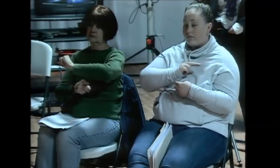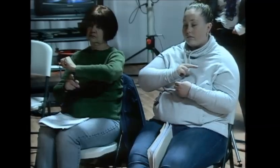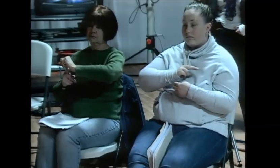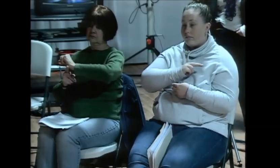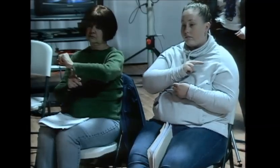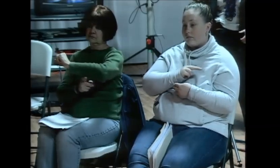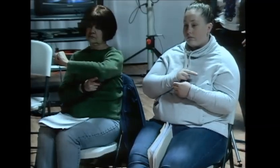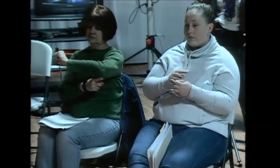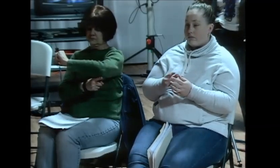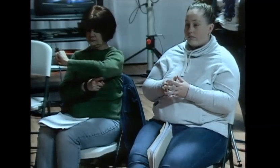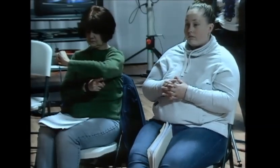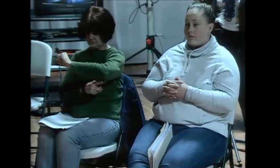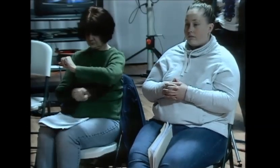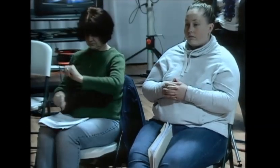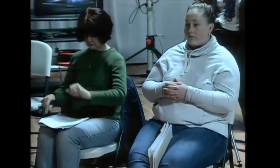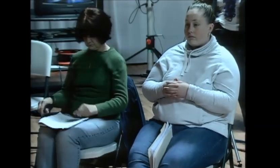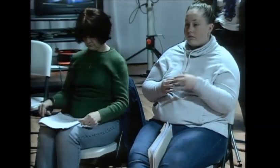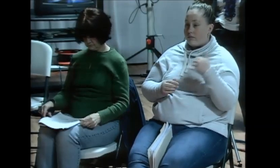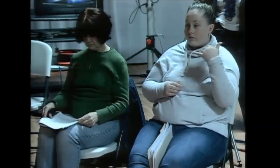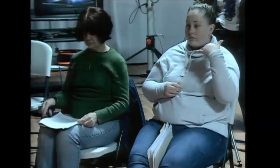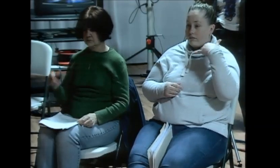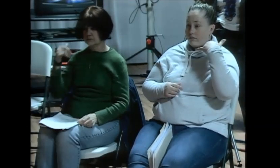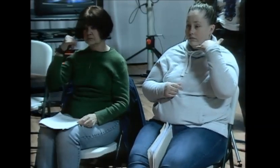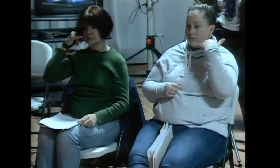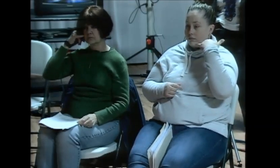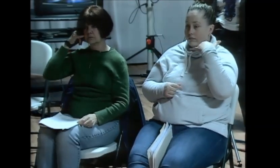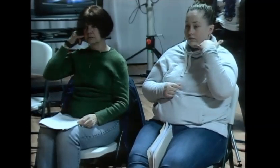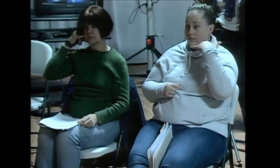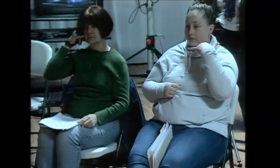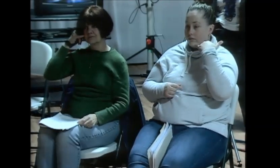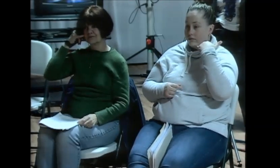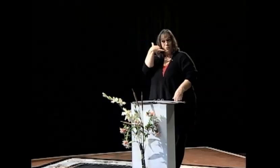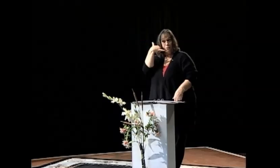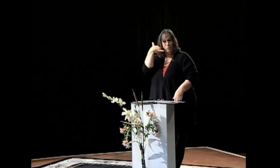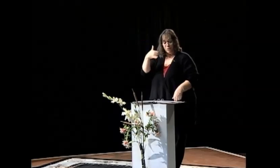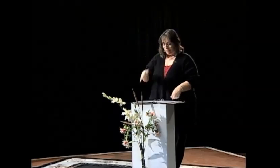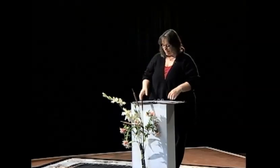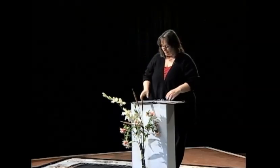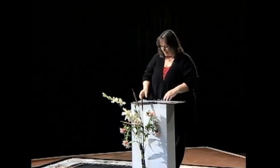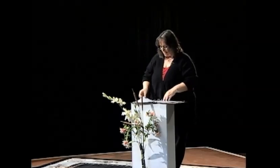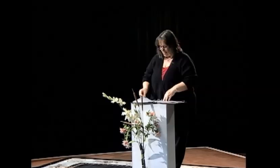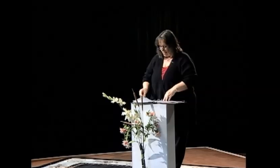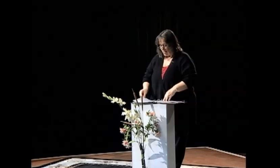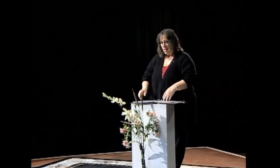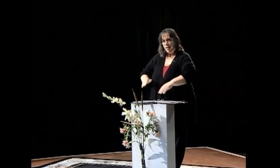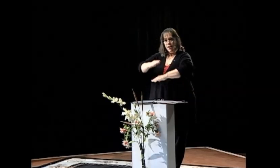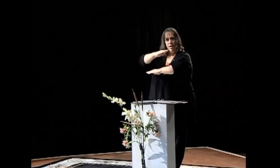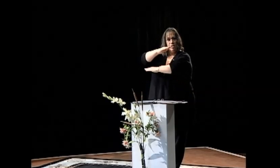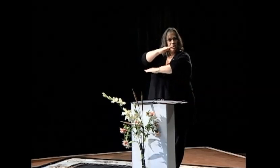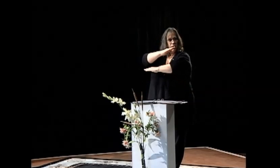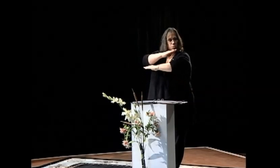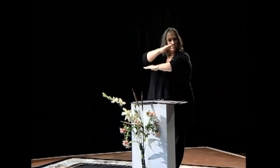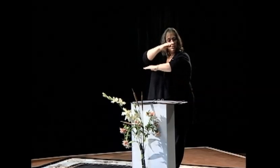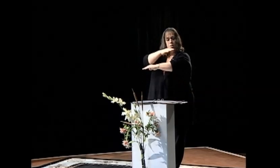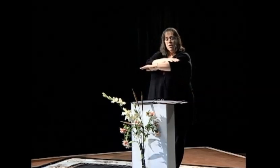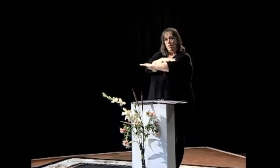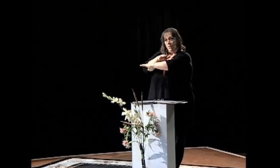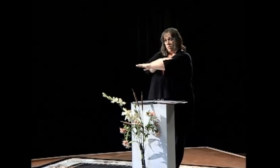arms. Telephone, I think this is universal also. You're on the phone. And a table. This is